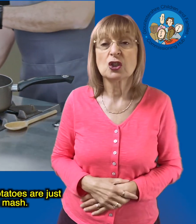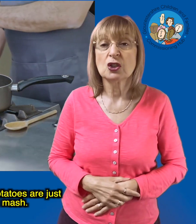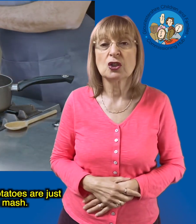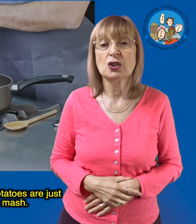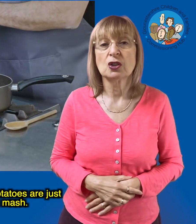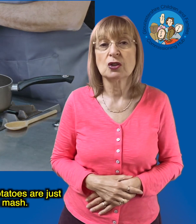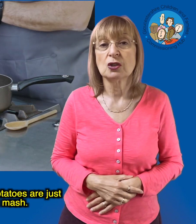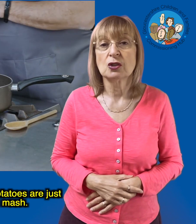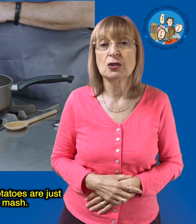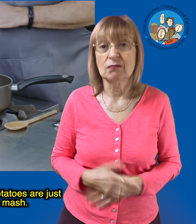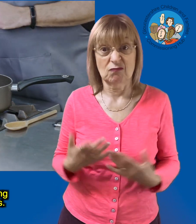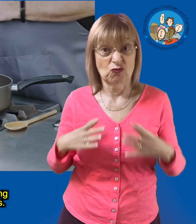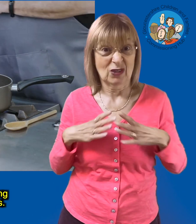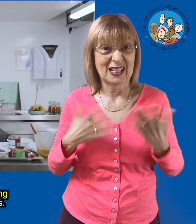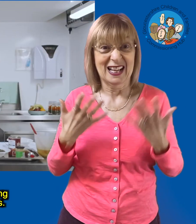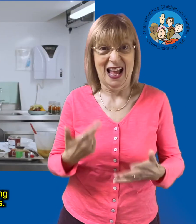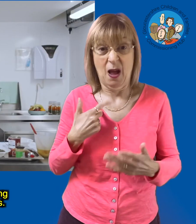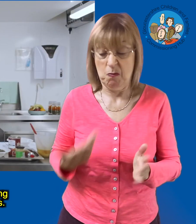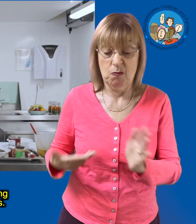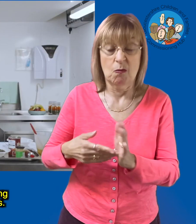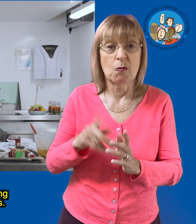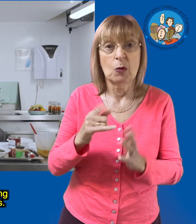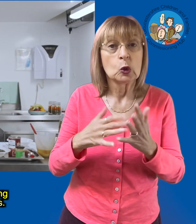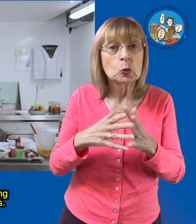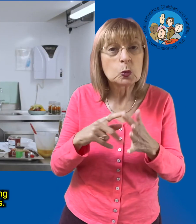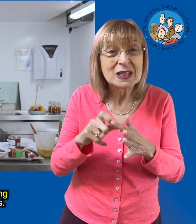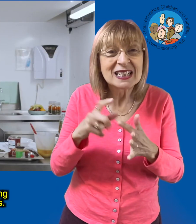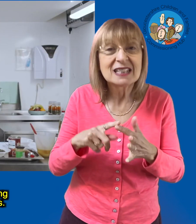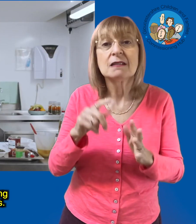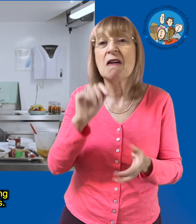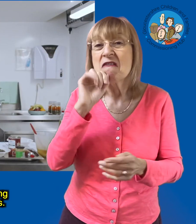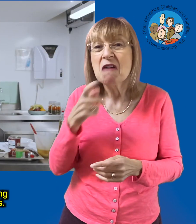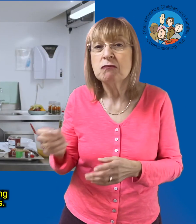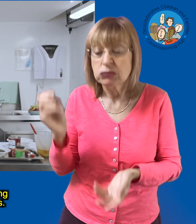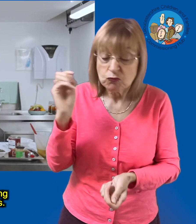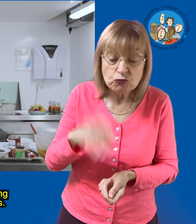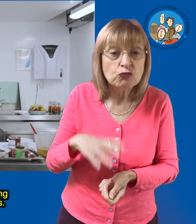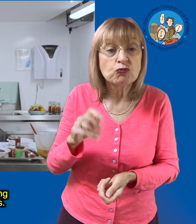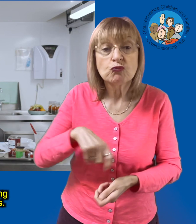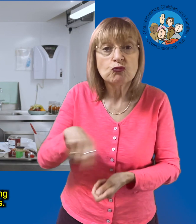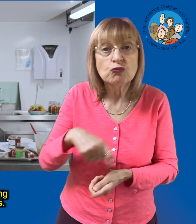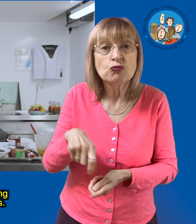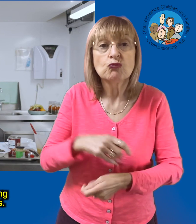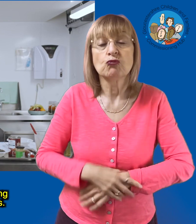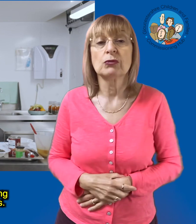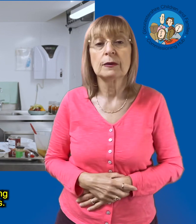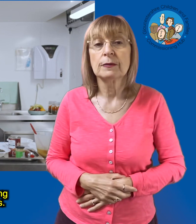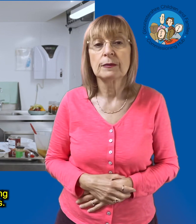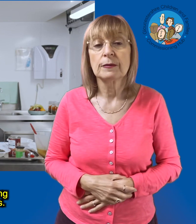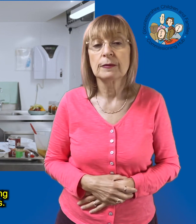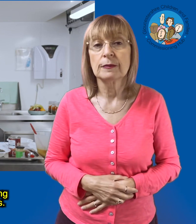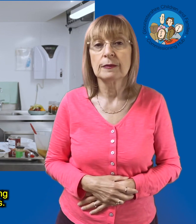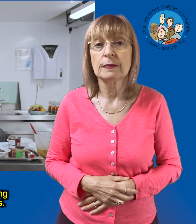and steady, to make the mash. Onions are virtually ready now. So I'm going to